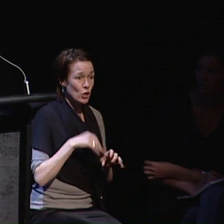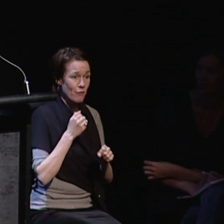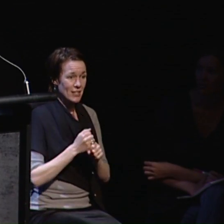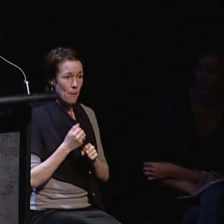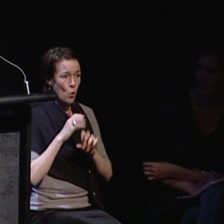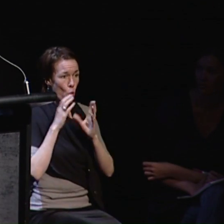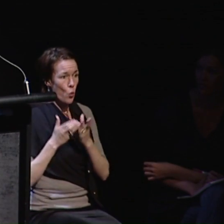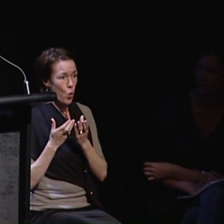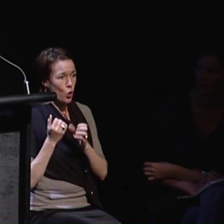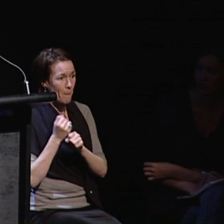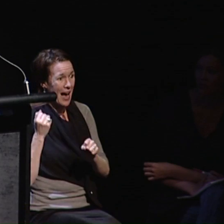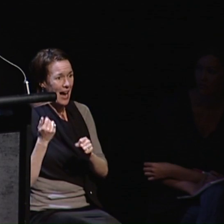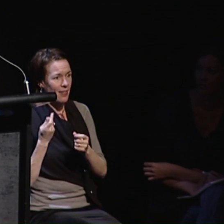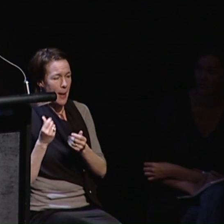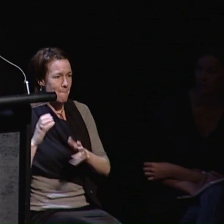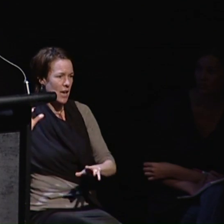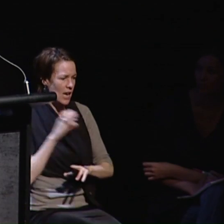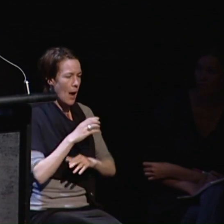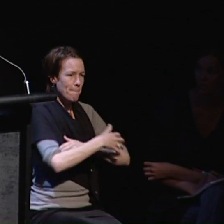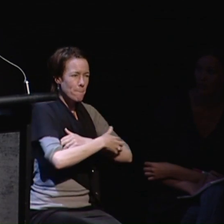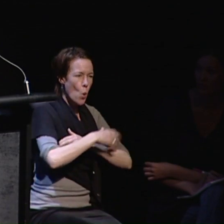huge amount of money, there is some